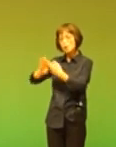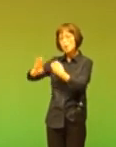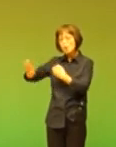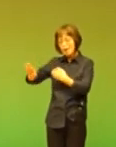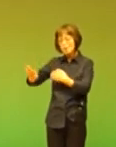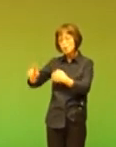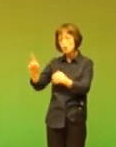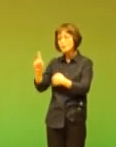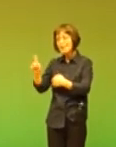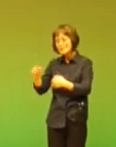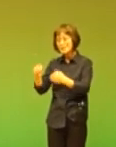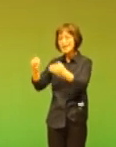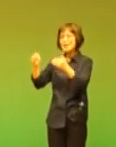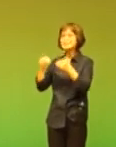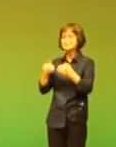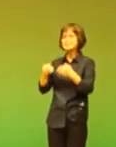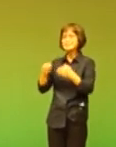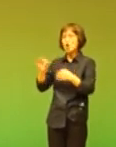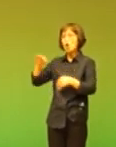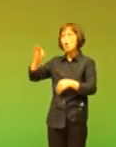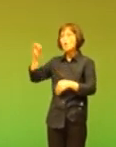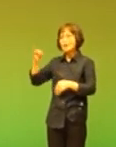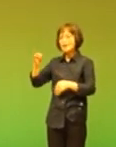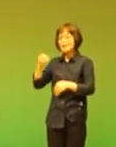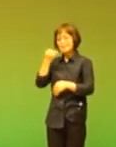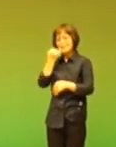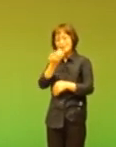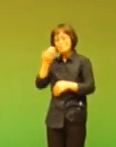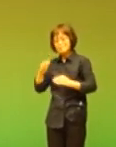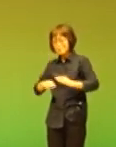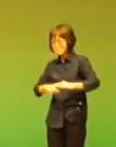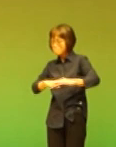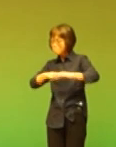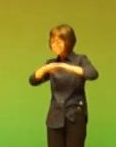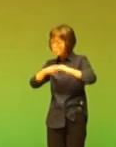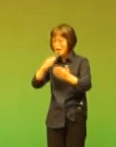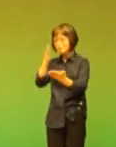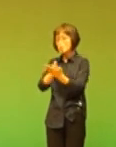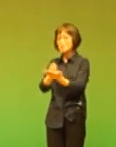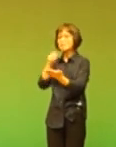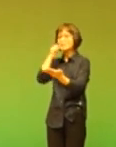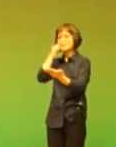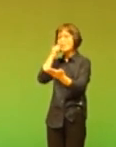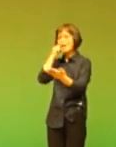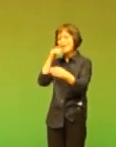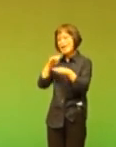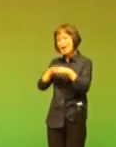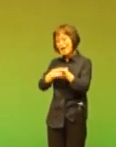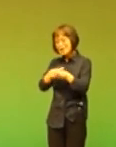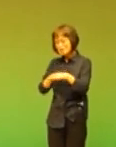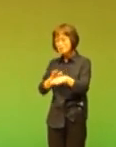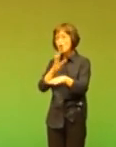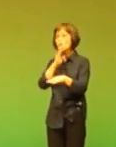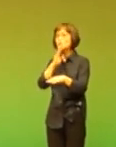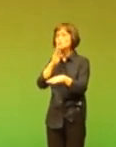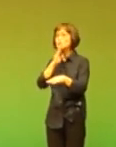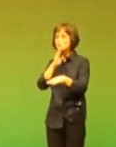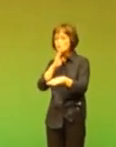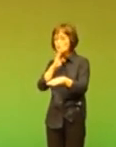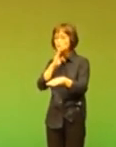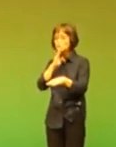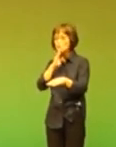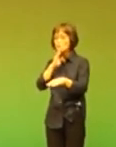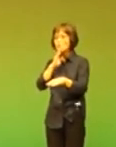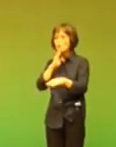cannot be contained by money. Love is the only currency that truly